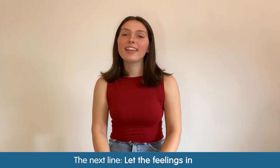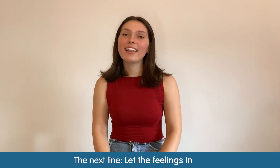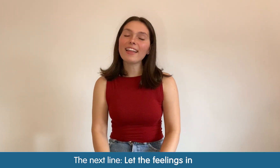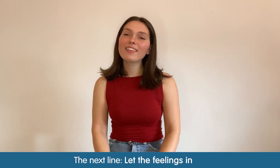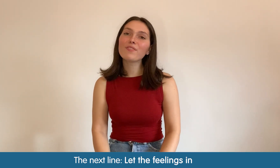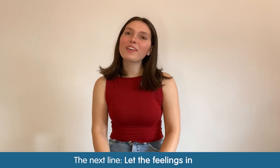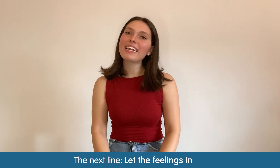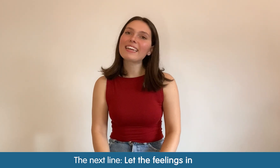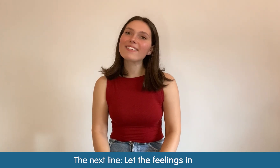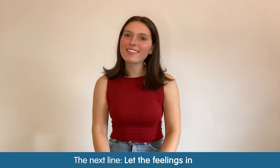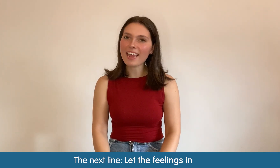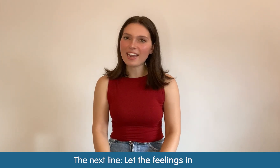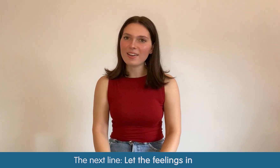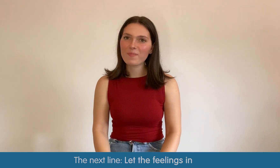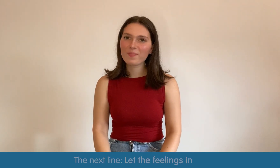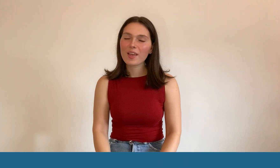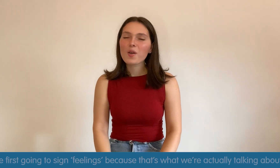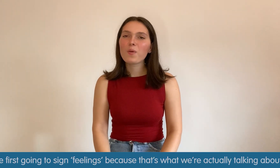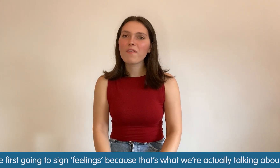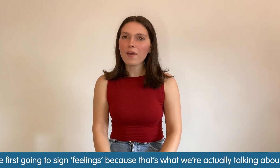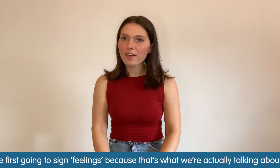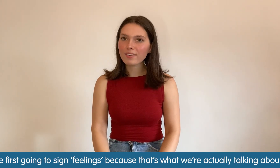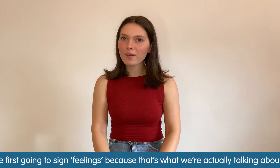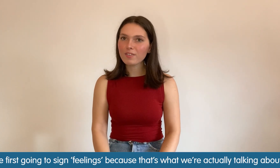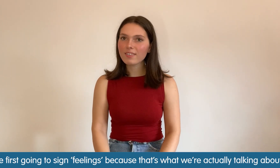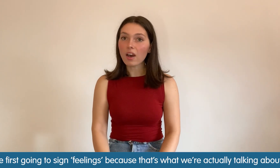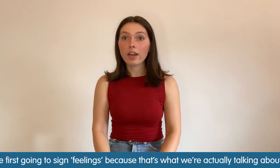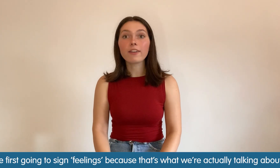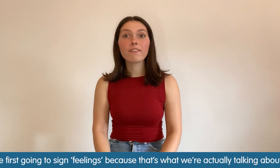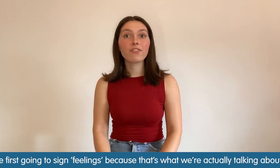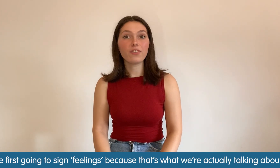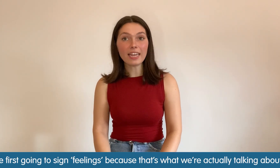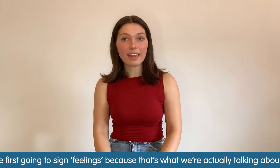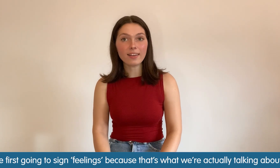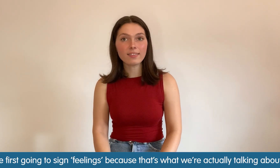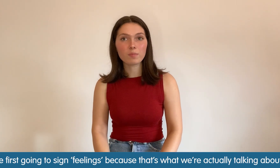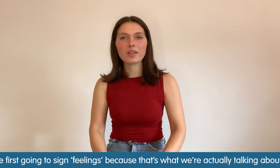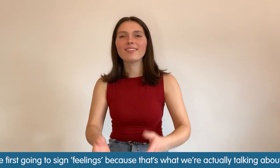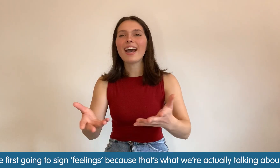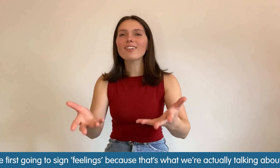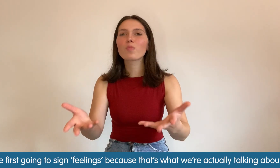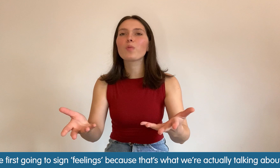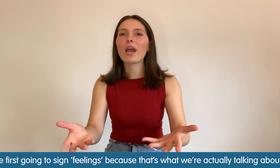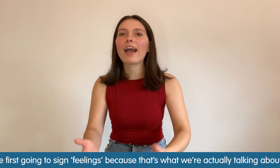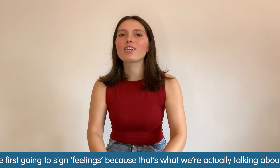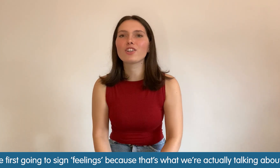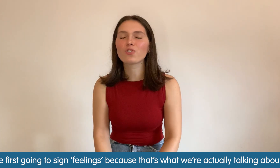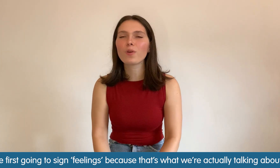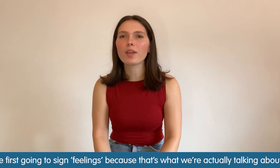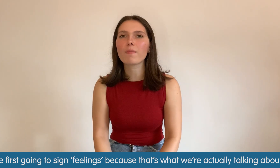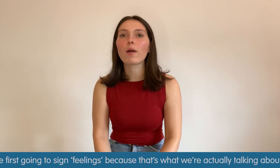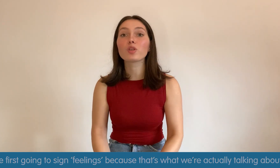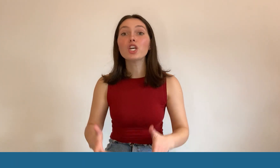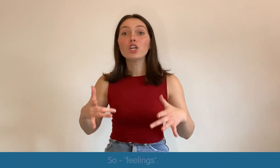let the feelings in. We're first going to sign feelings because that's what we're actually talking about.